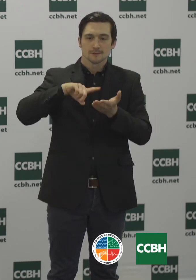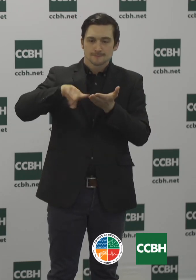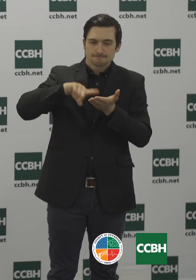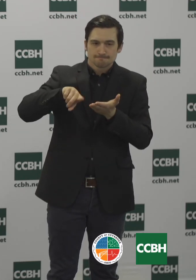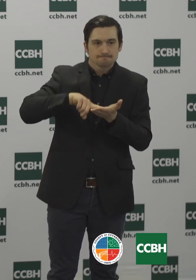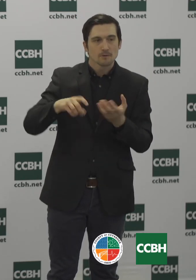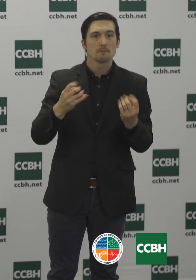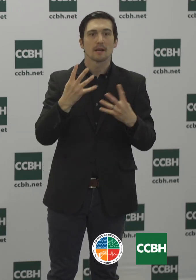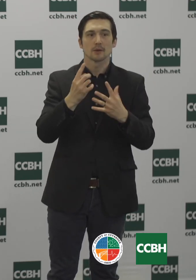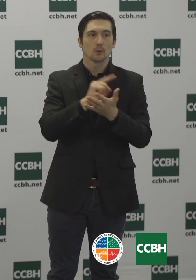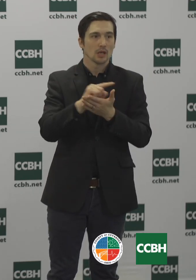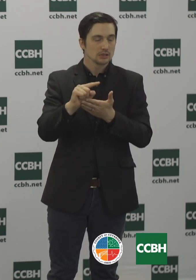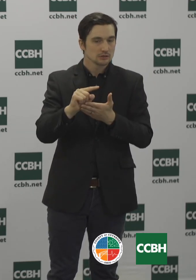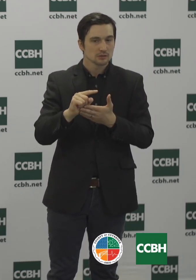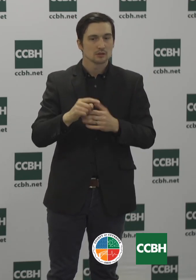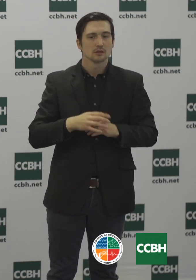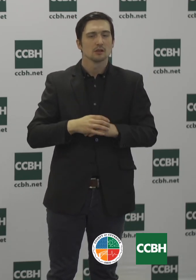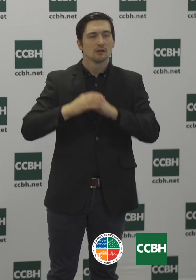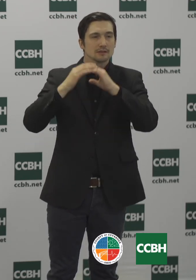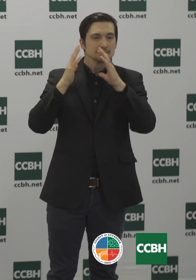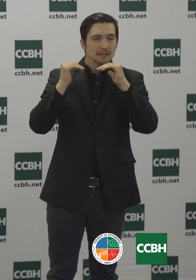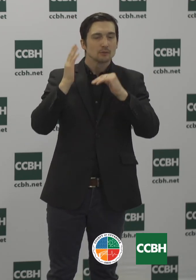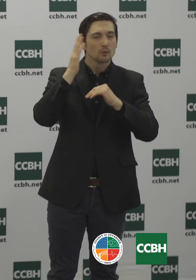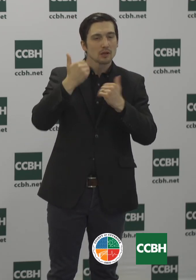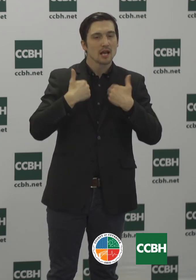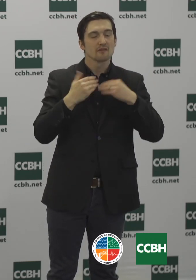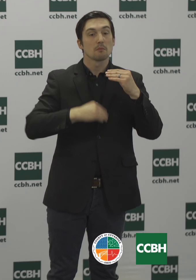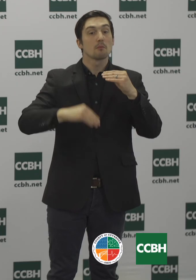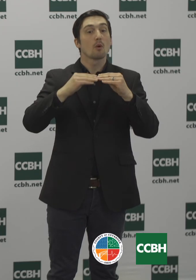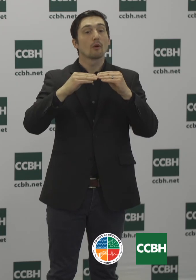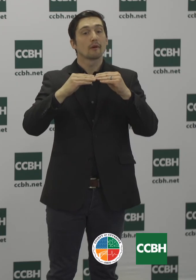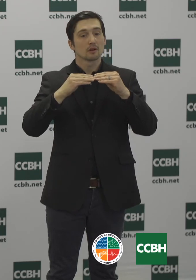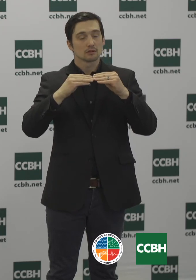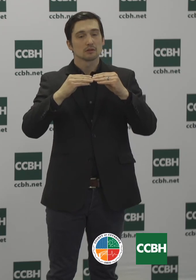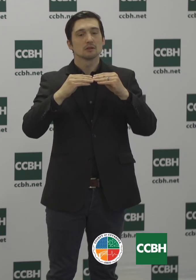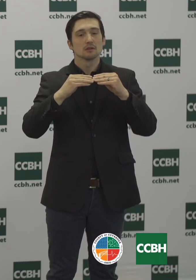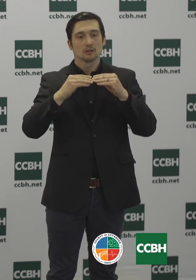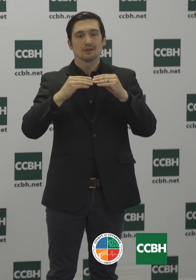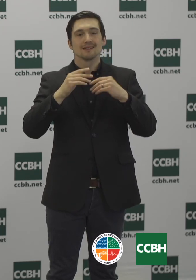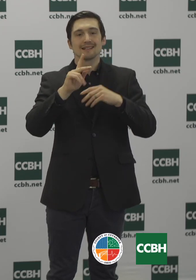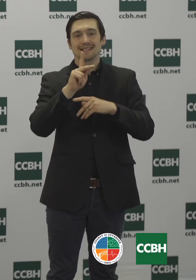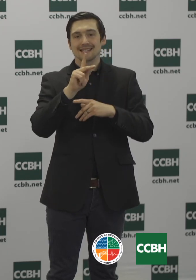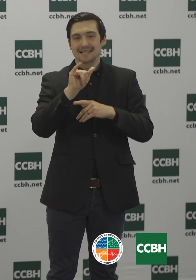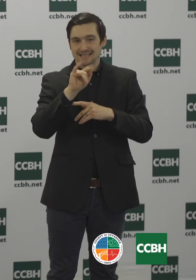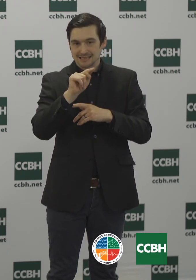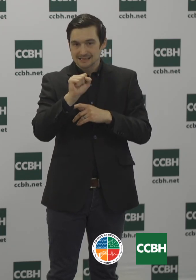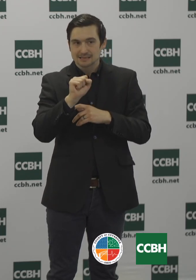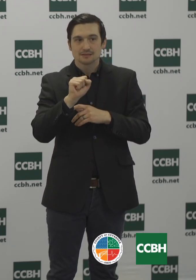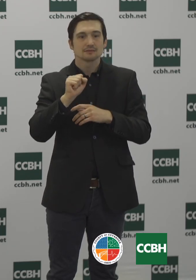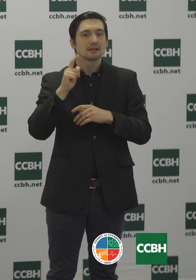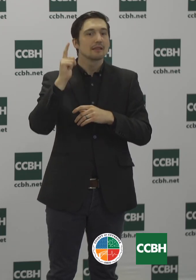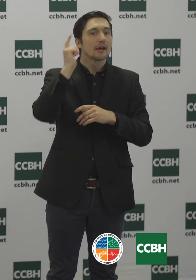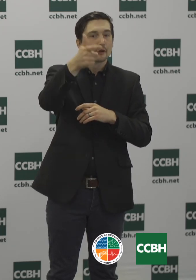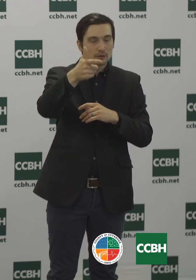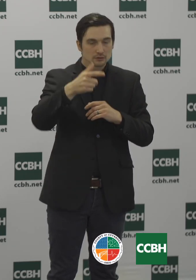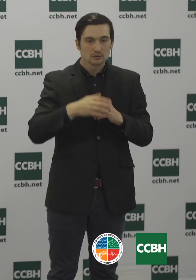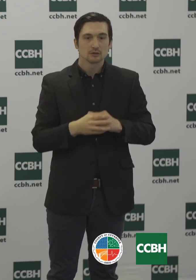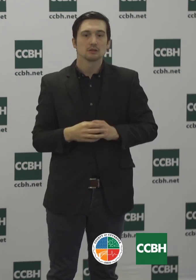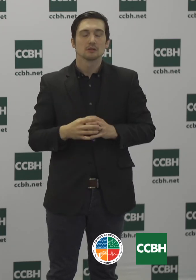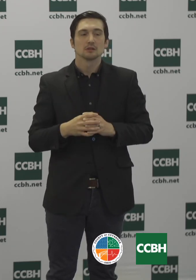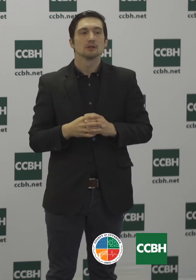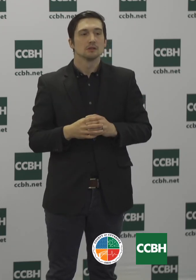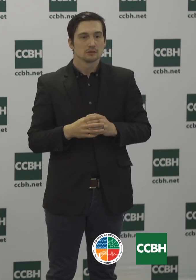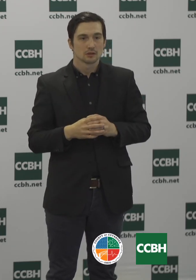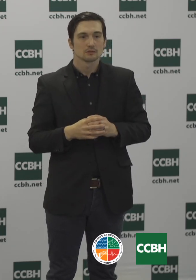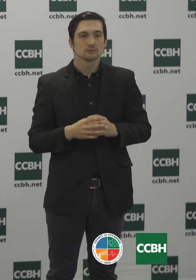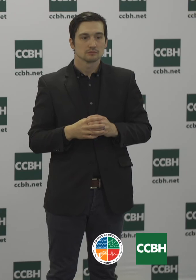in anticipation of having more test kits available and more reagent available within the labs that run these. So this isn't something